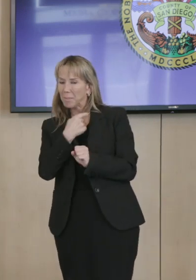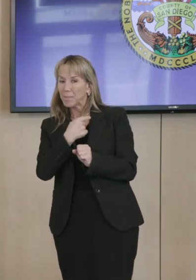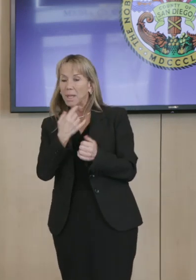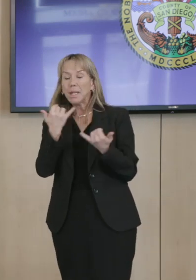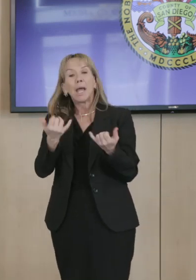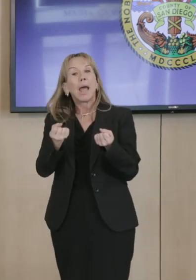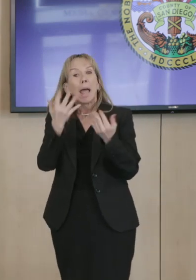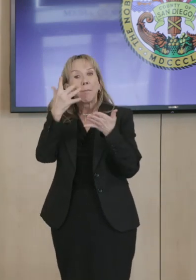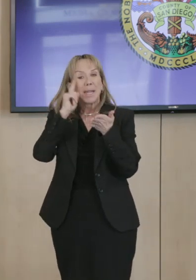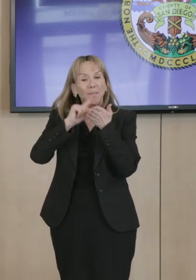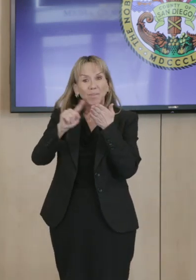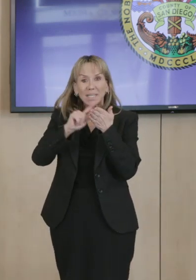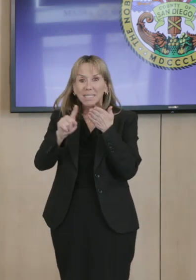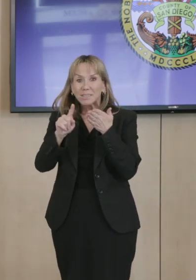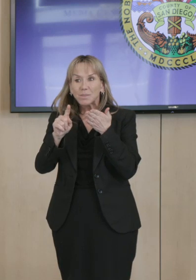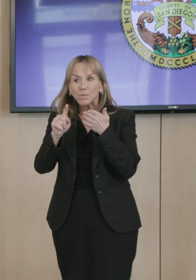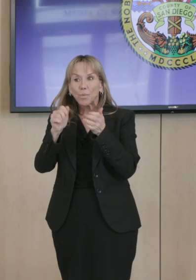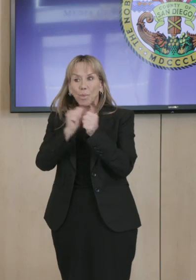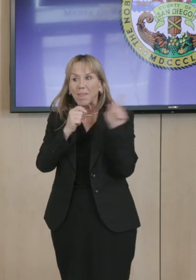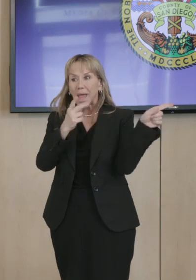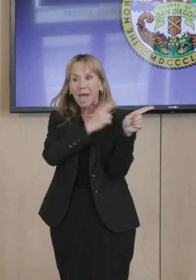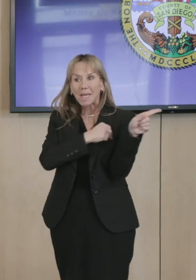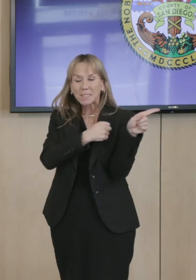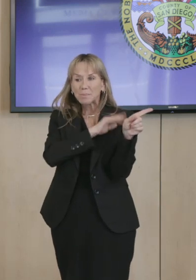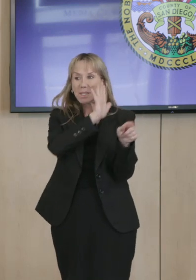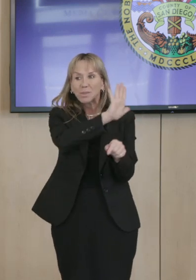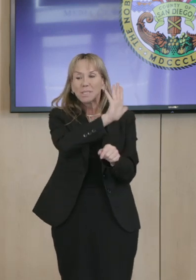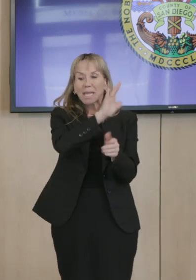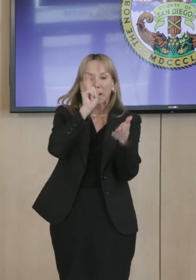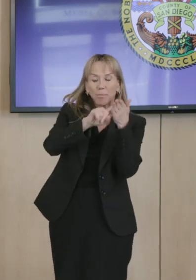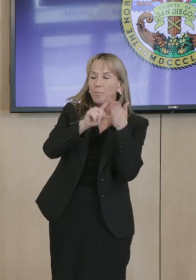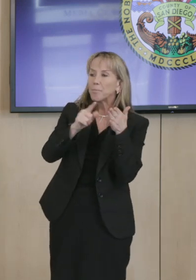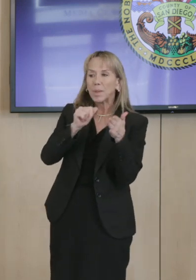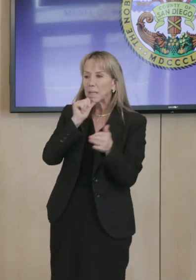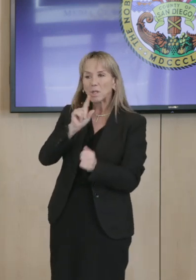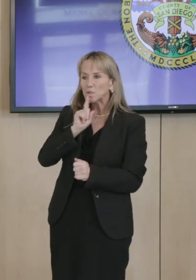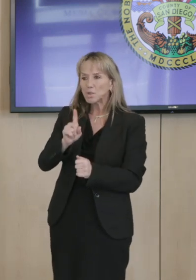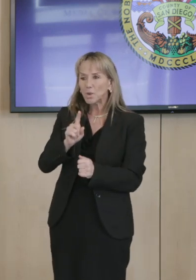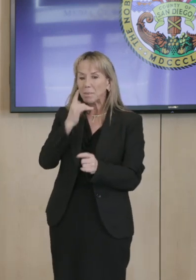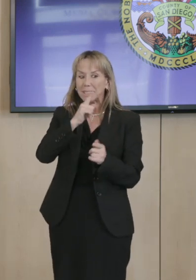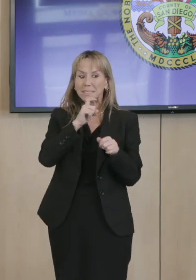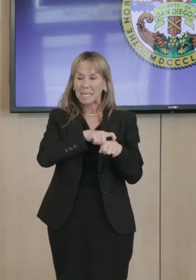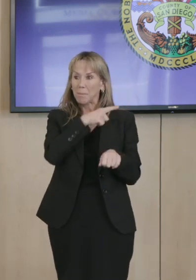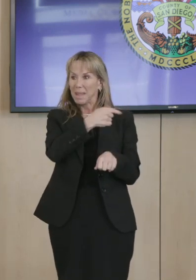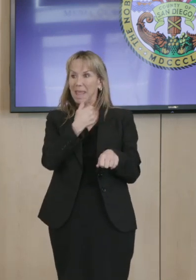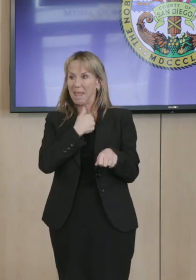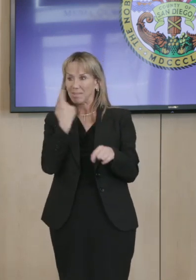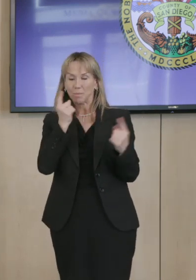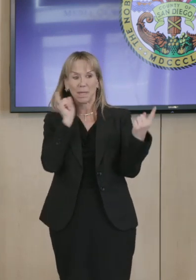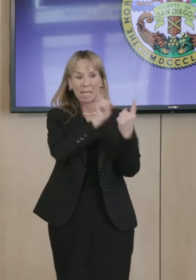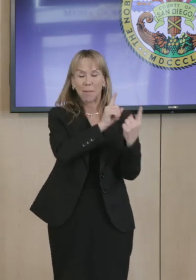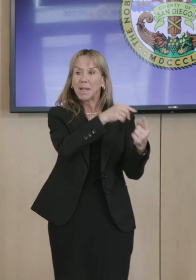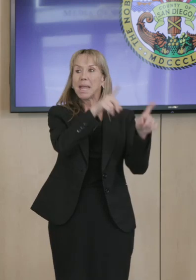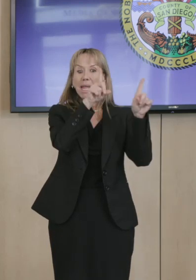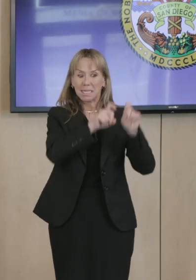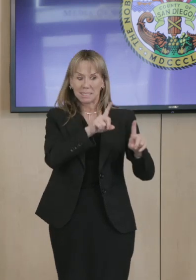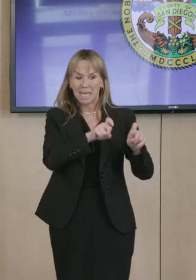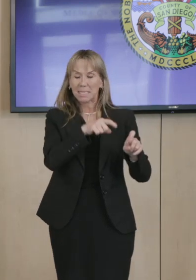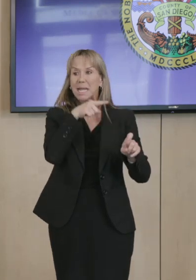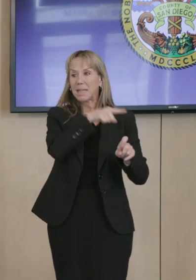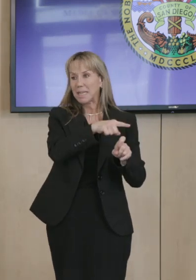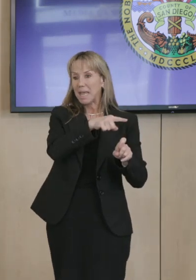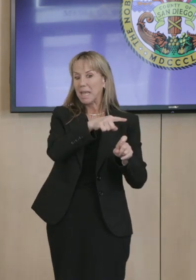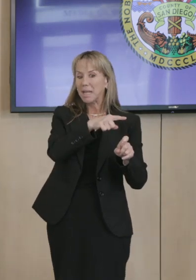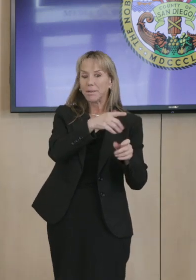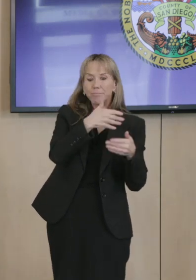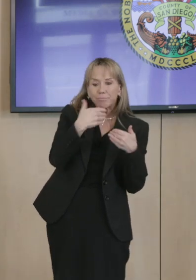under investigation in the hospitals, because when they encounter these individuals and do testing and give them proper guidance to